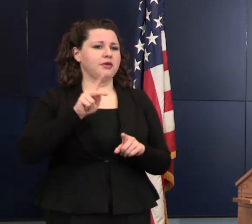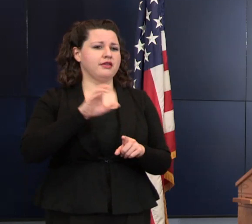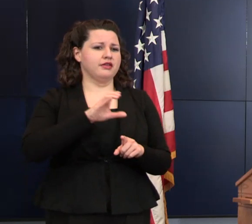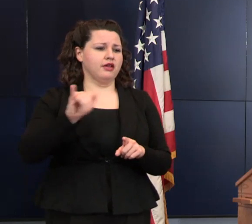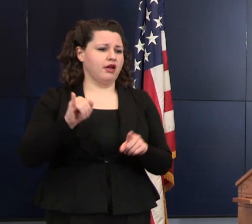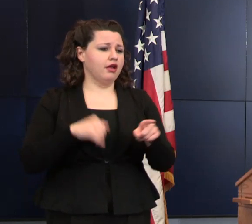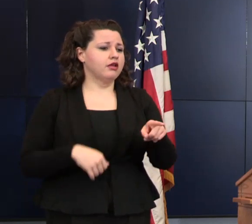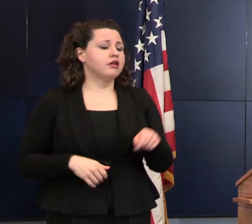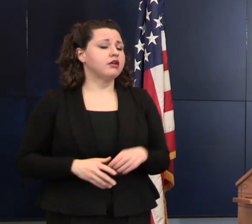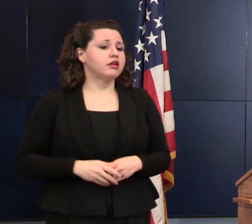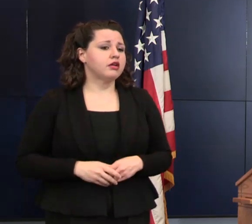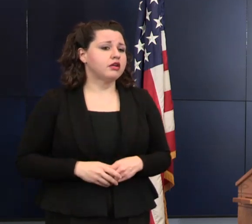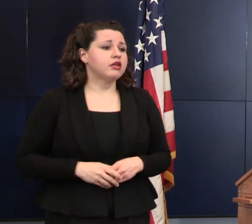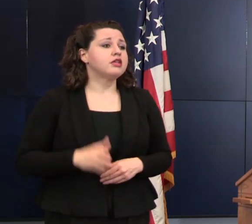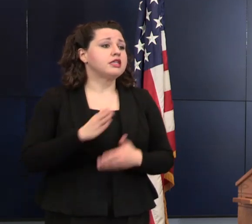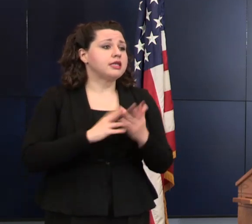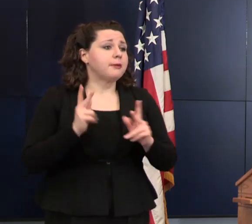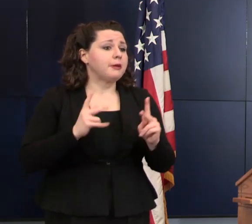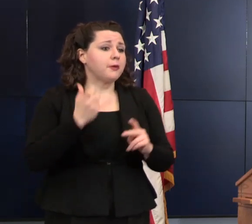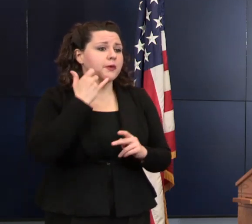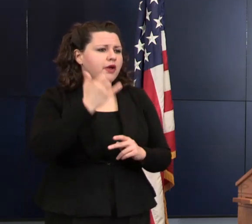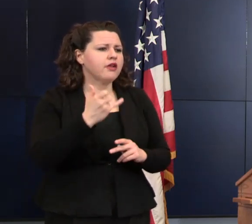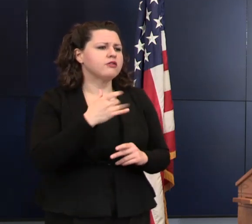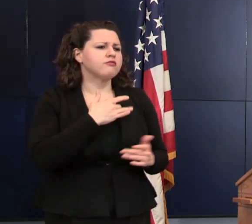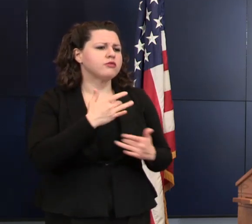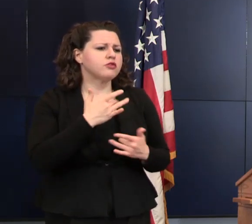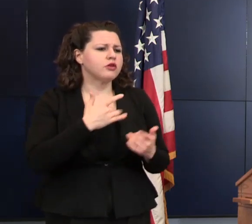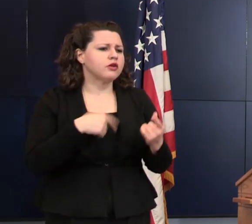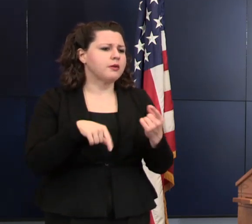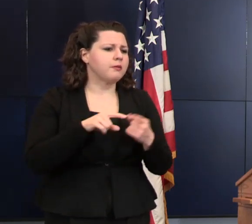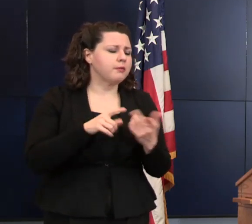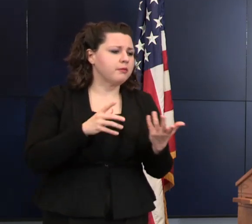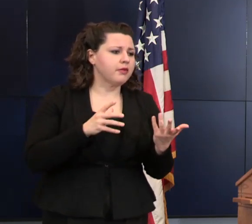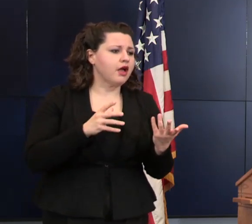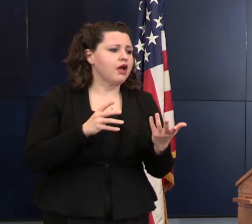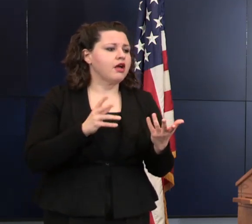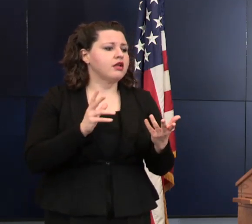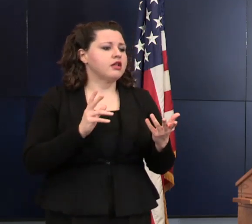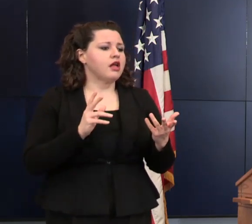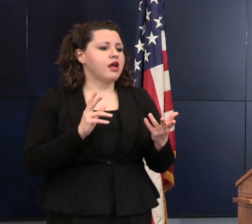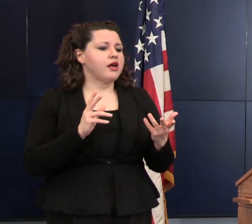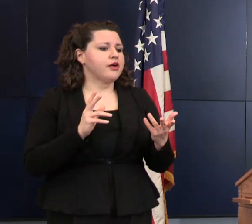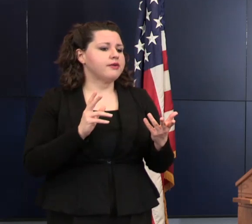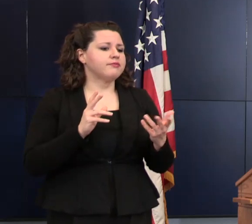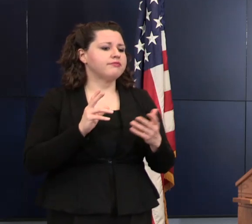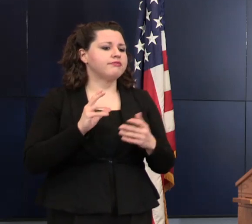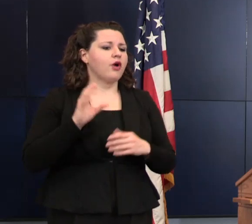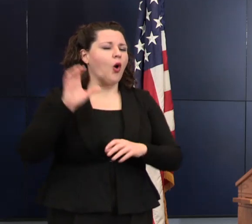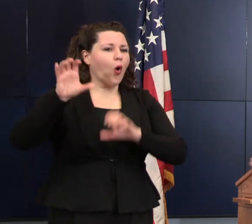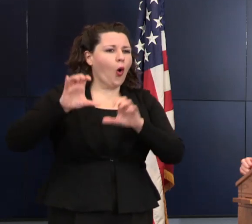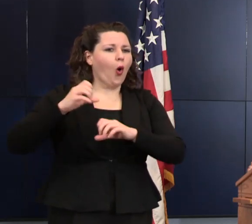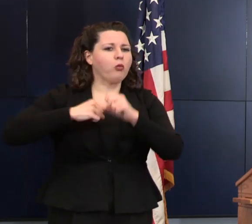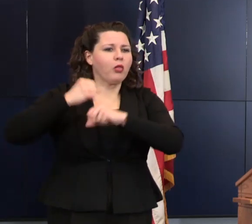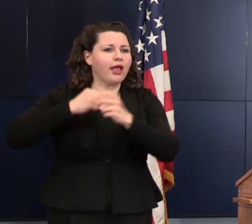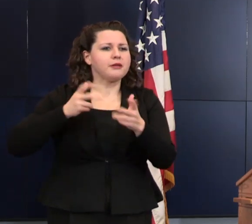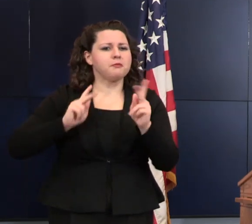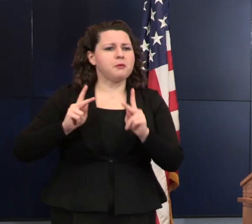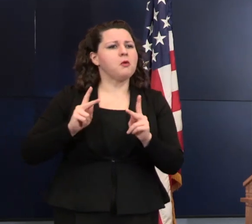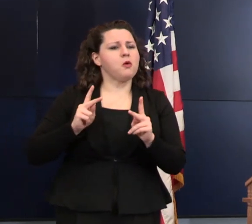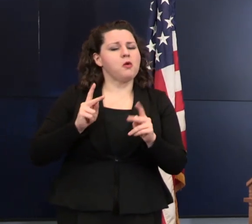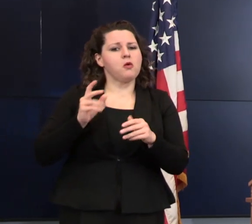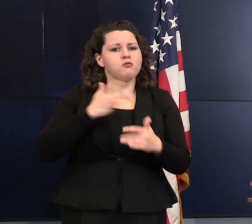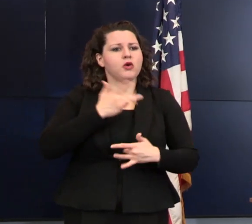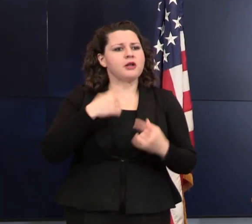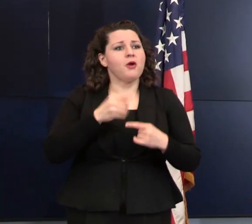some fewer calls, and they're concerned about packing plants, and are they safe? The people are working in them, the people together, they're worried about the